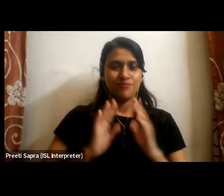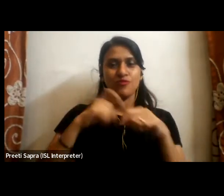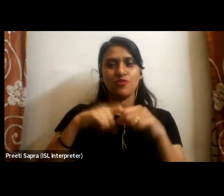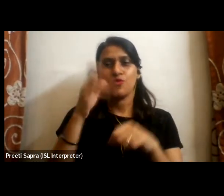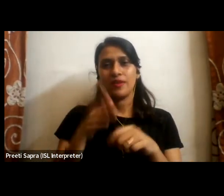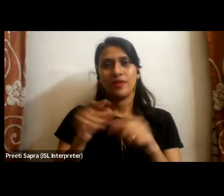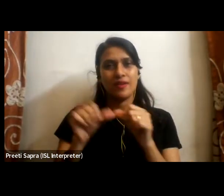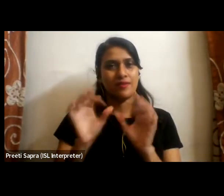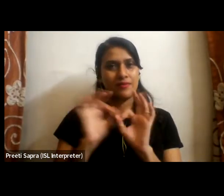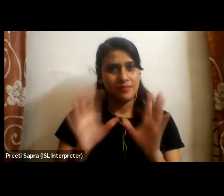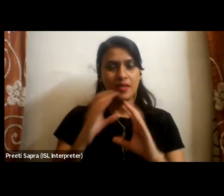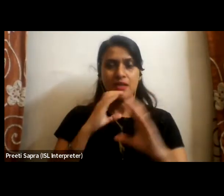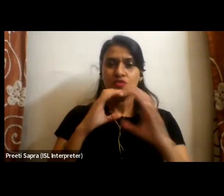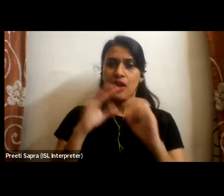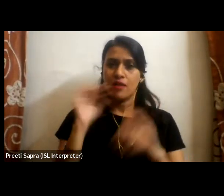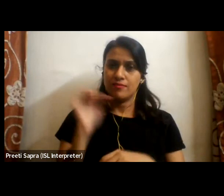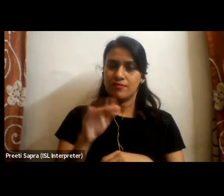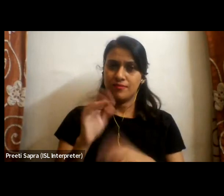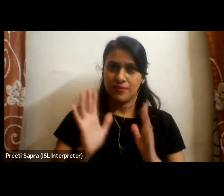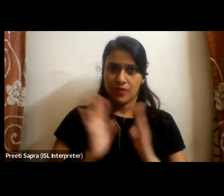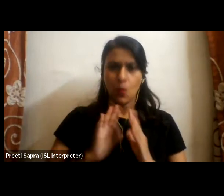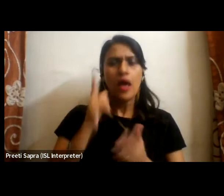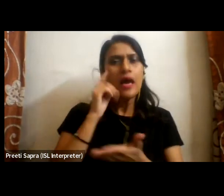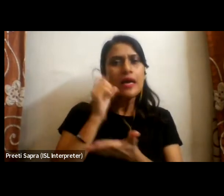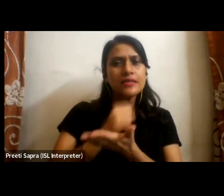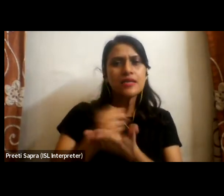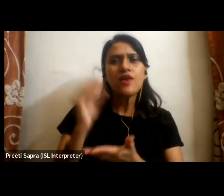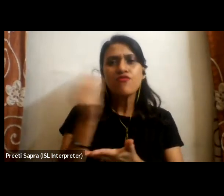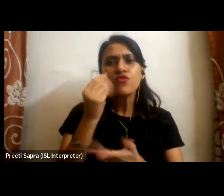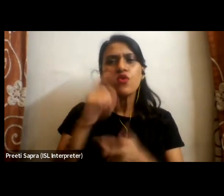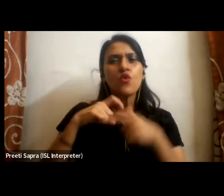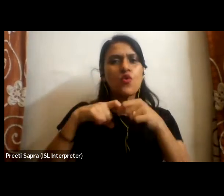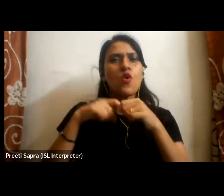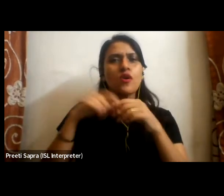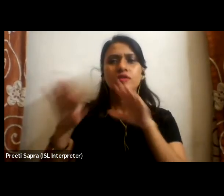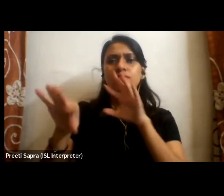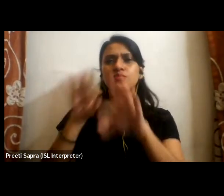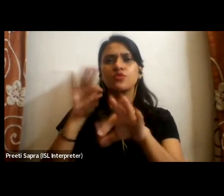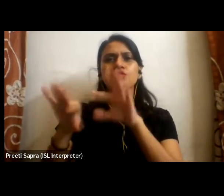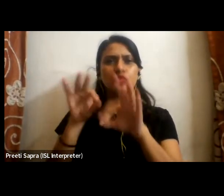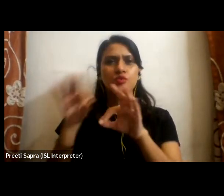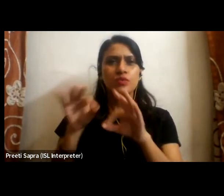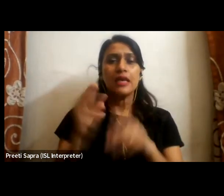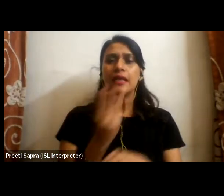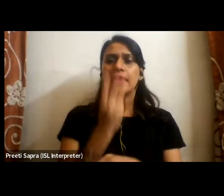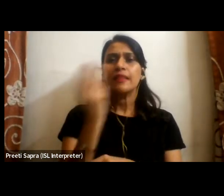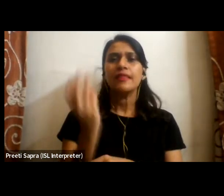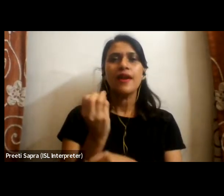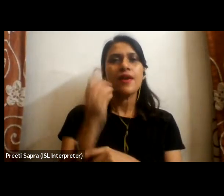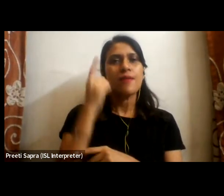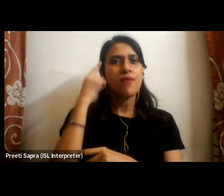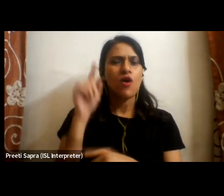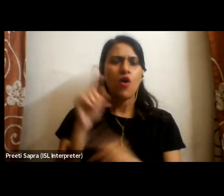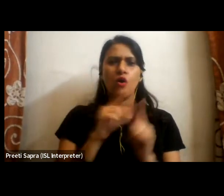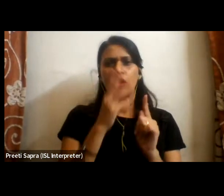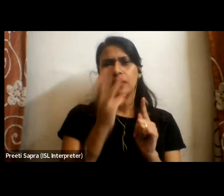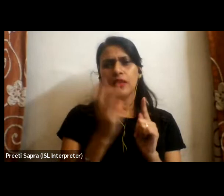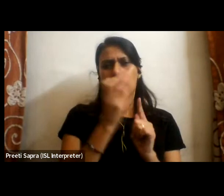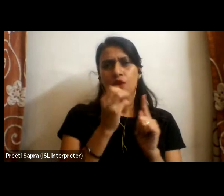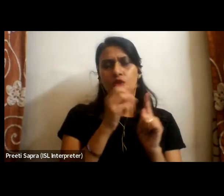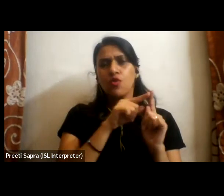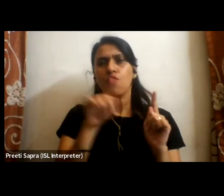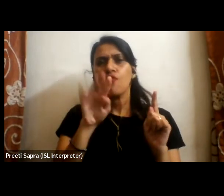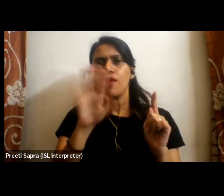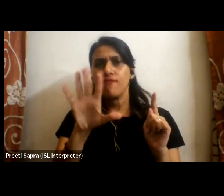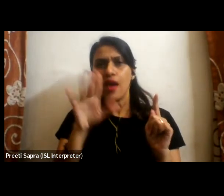many of them as possible halfway through this discussion, say roughly around half an hour to 45 minutes into the discussion. I